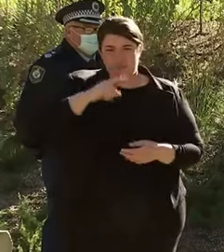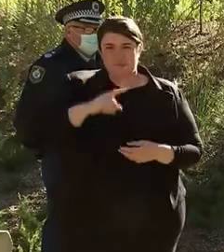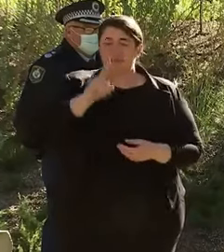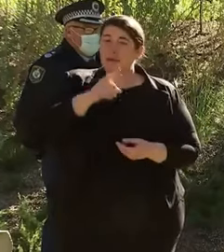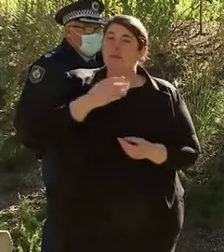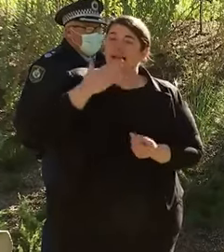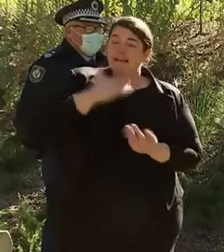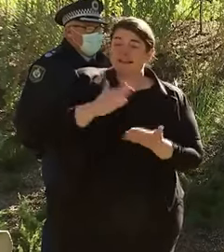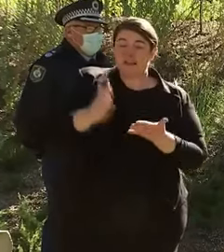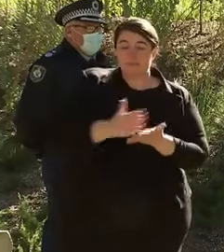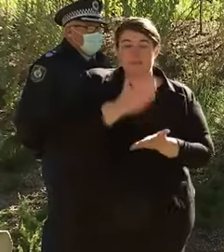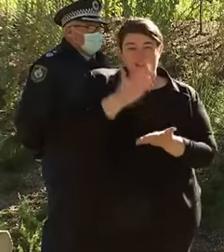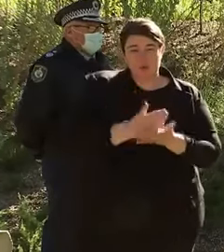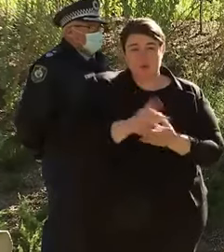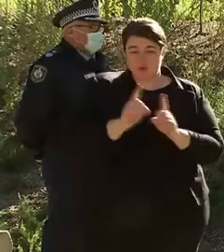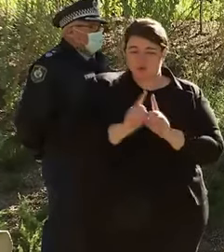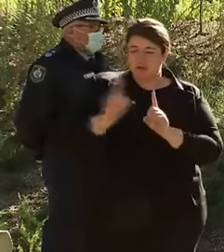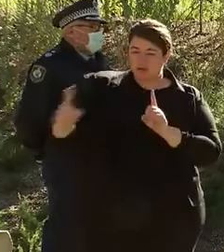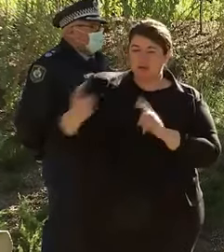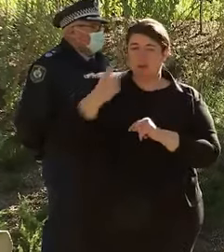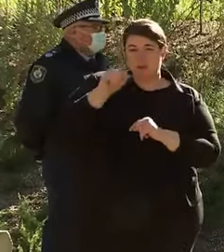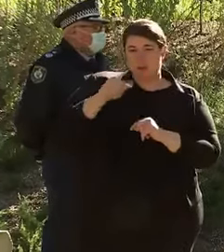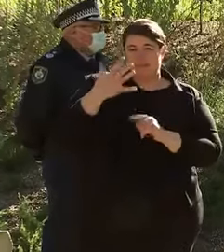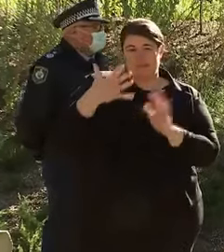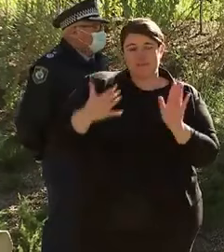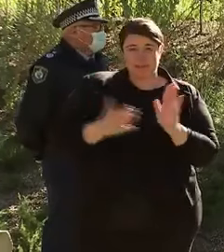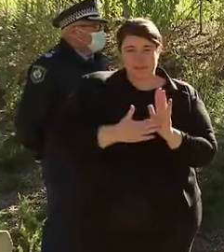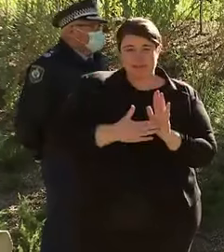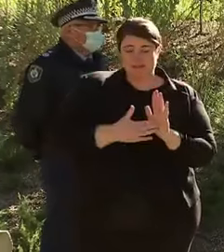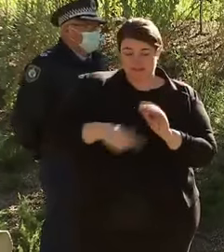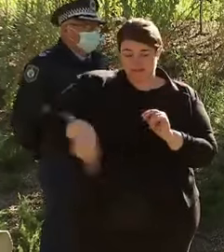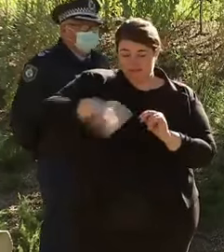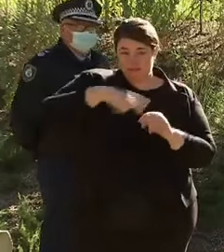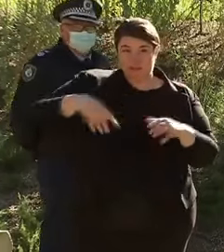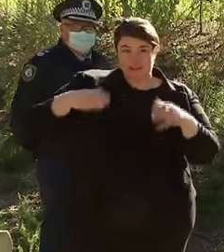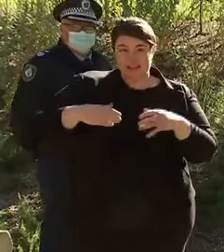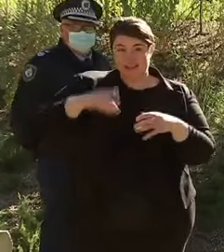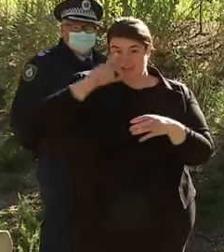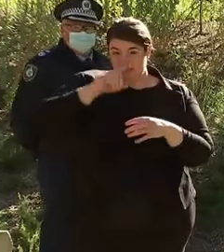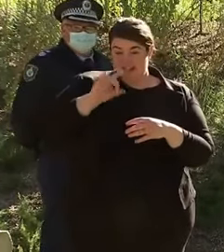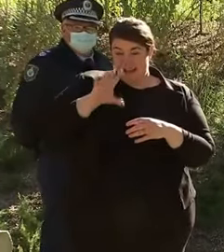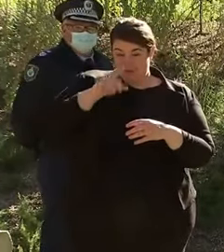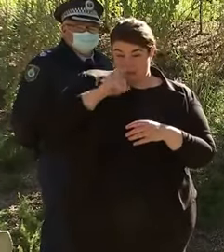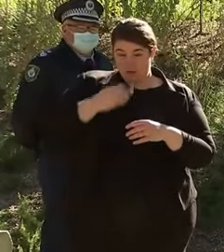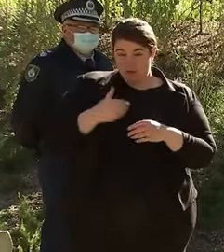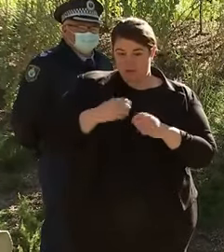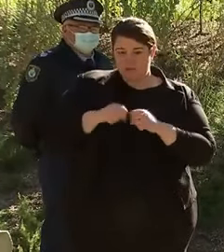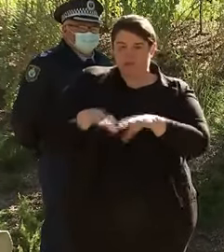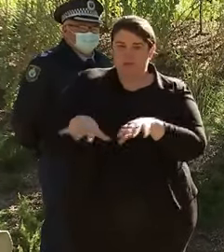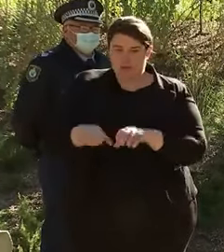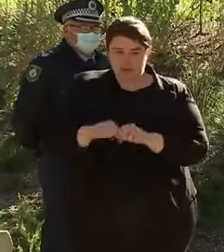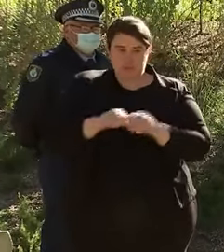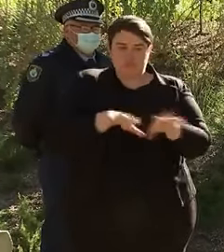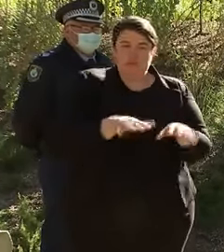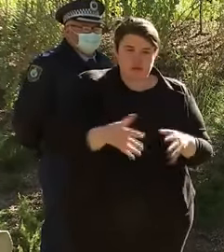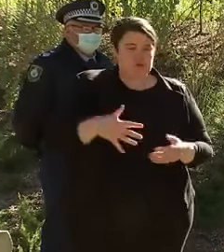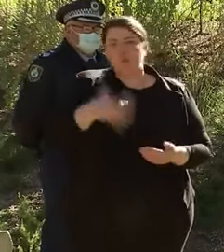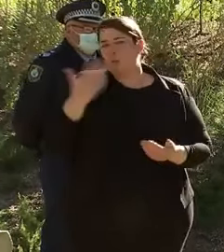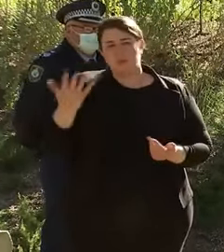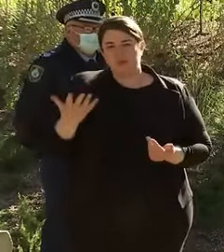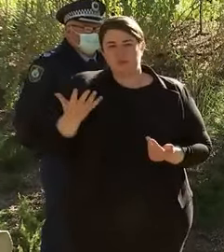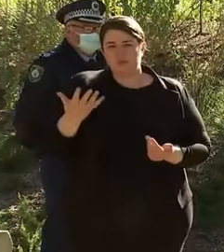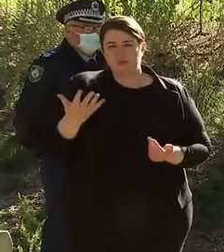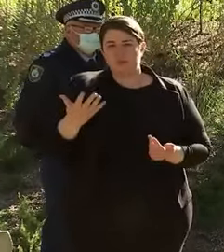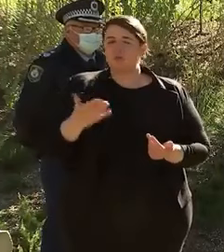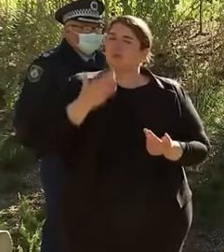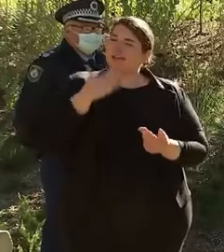please maintain your social distancing. We don't want anybody in that group of 10 to unintentionally spread the virus to the other 9 people. So